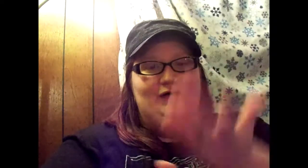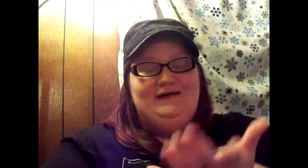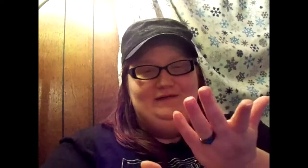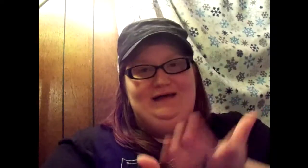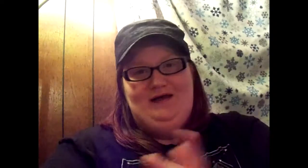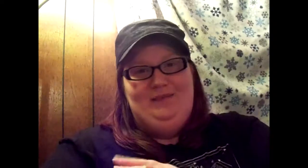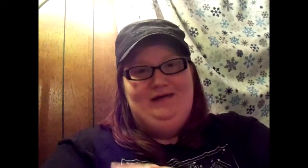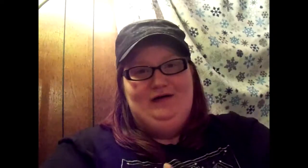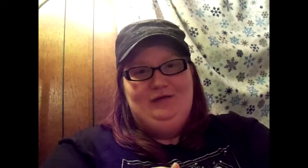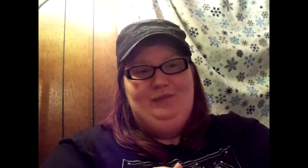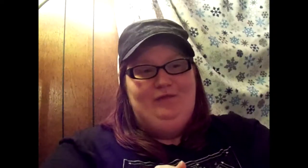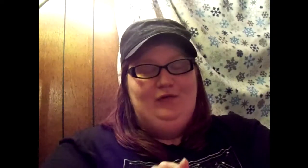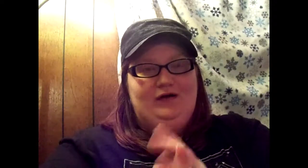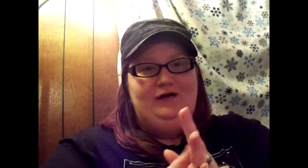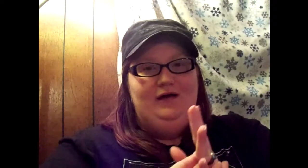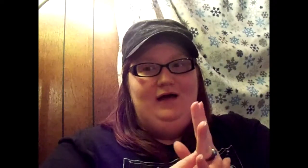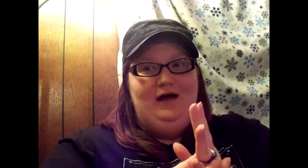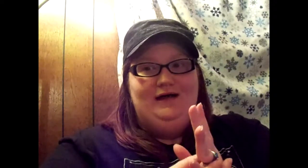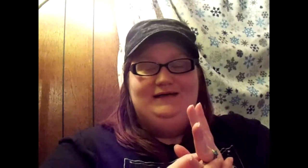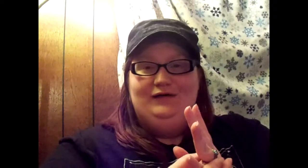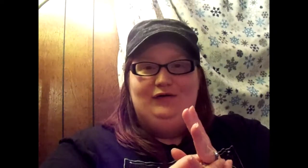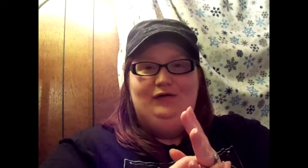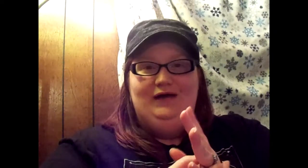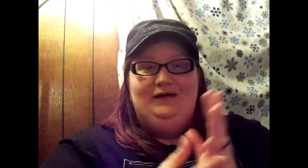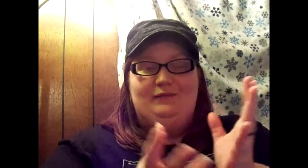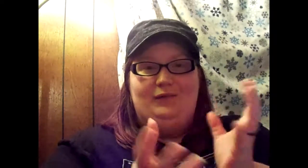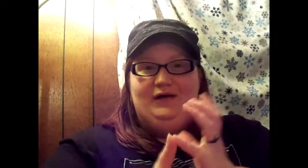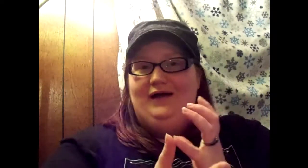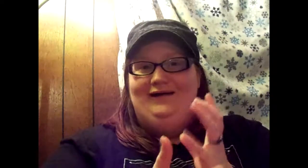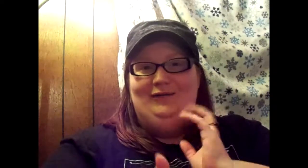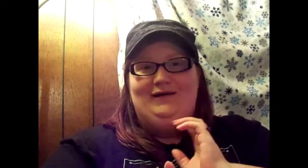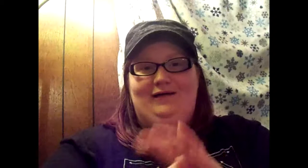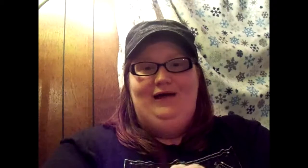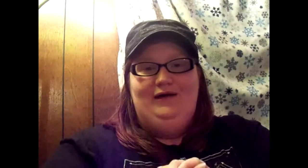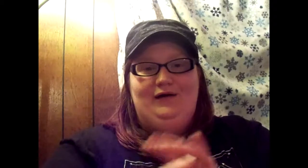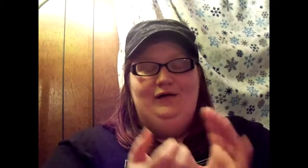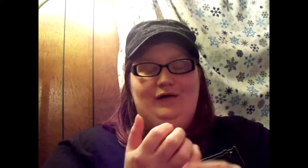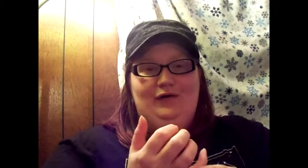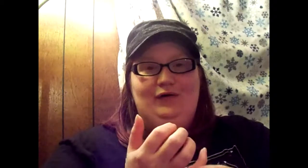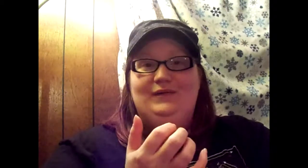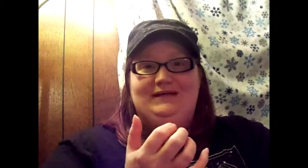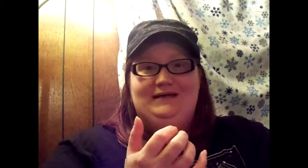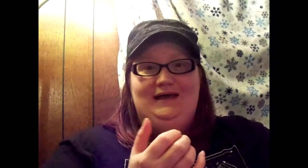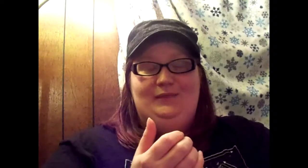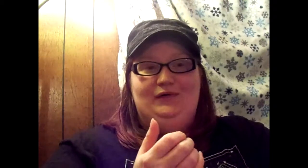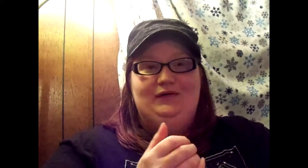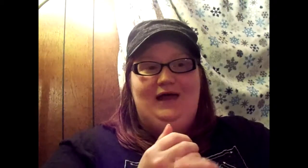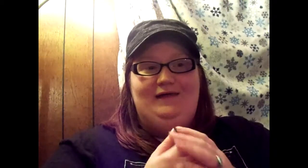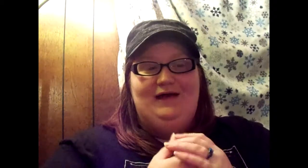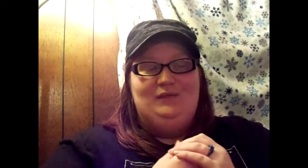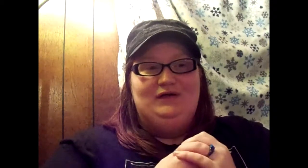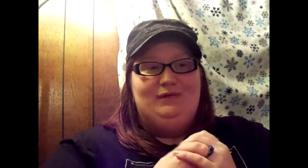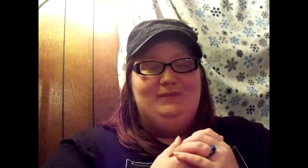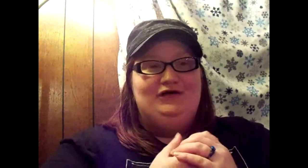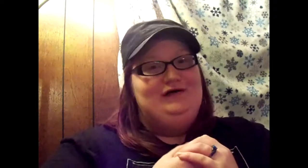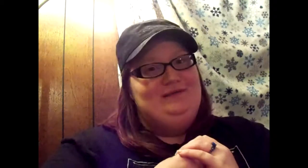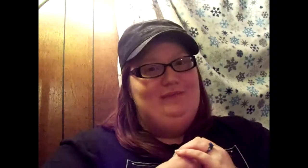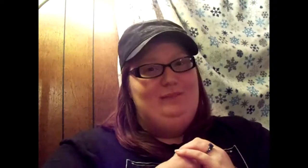guys have seen, I've been there before. It's a girl in Burke County, North Carolina, who was disabled and then was pretty much